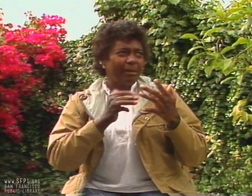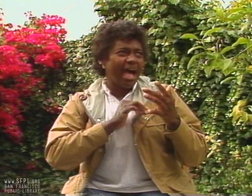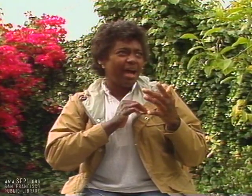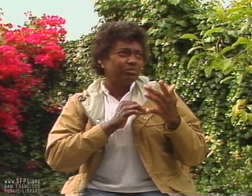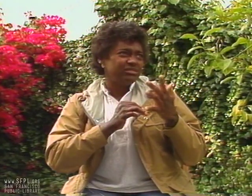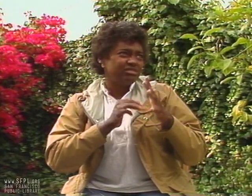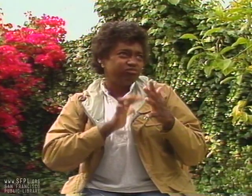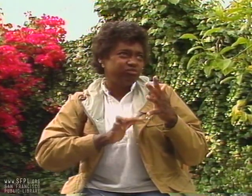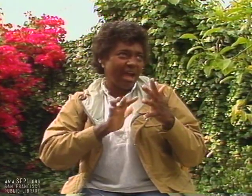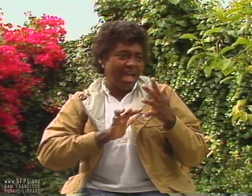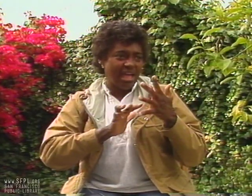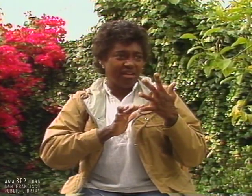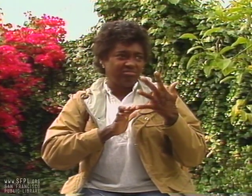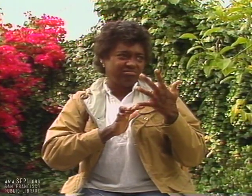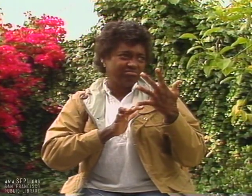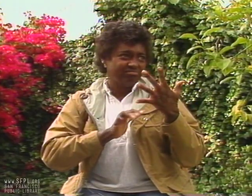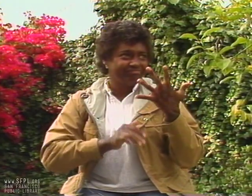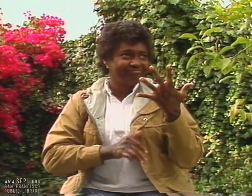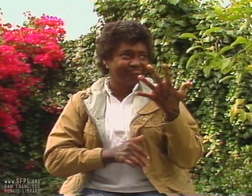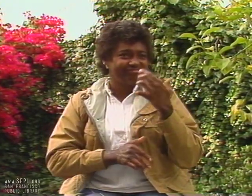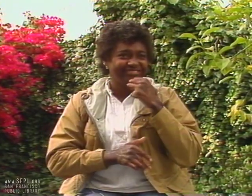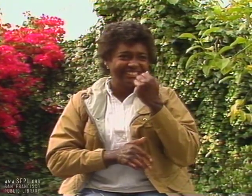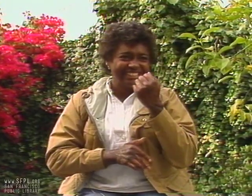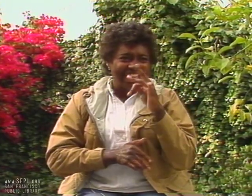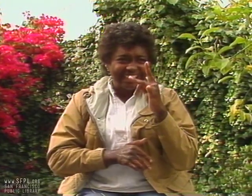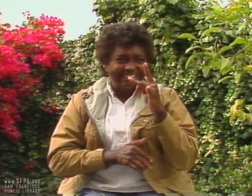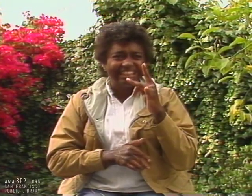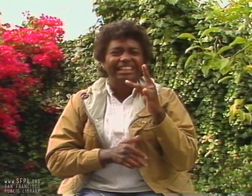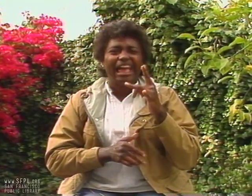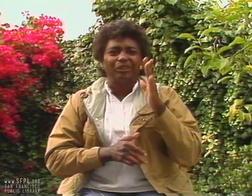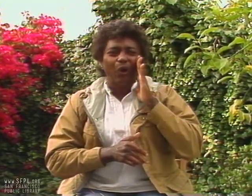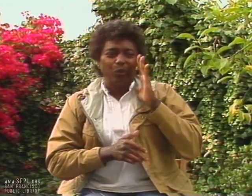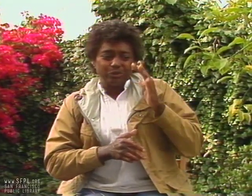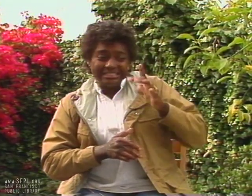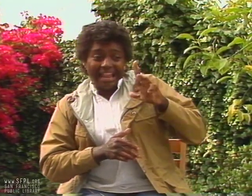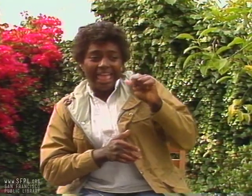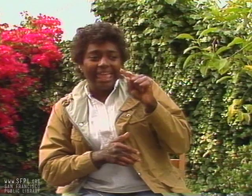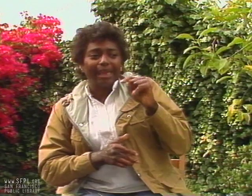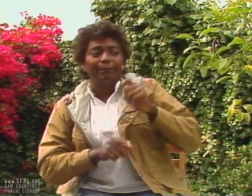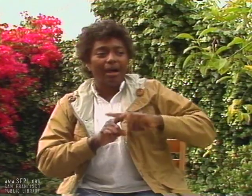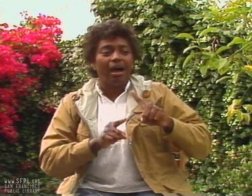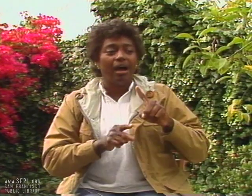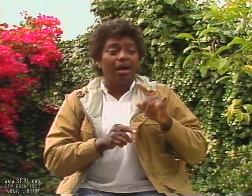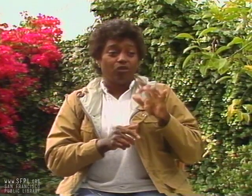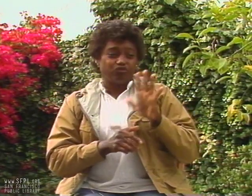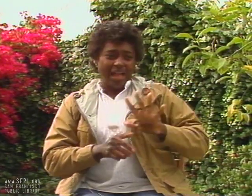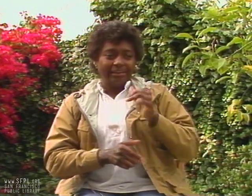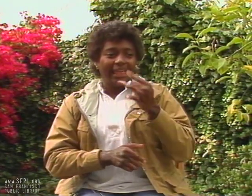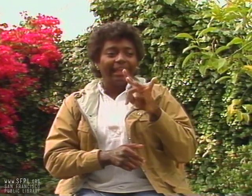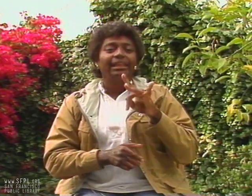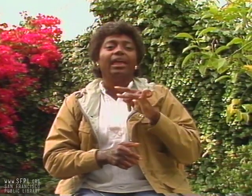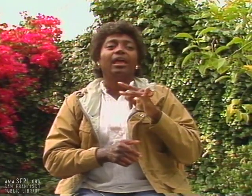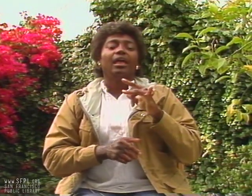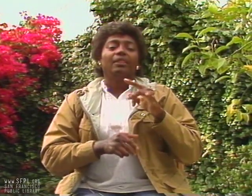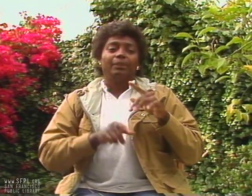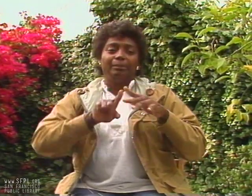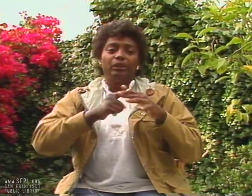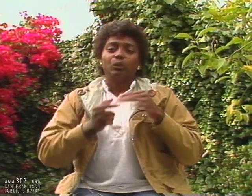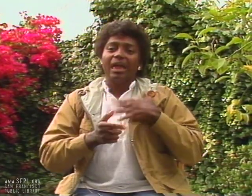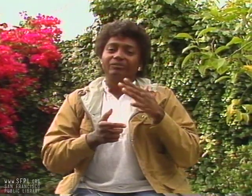I was there until I was maybe 18 years old. I know it seems pretty old, but around that time, they